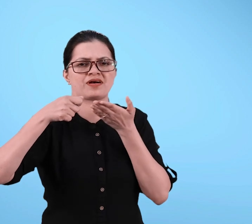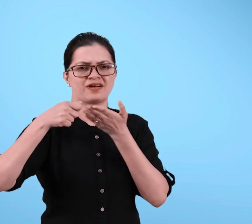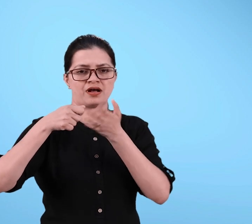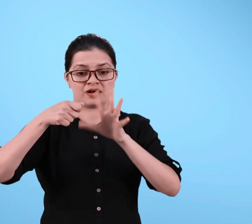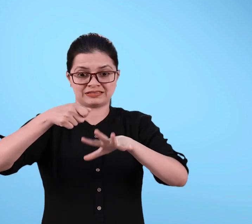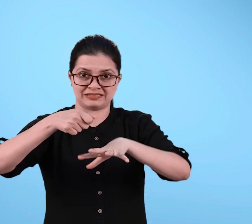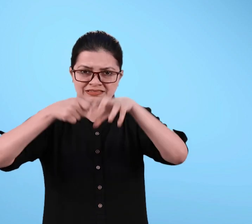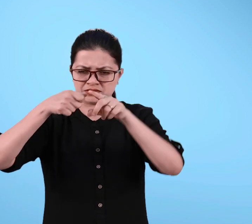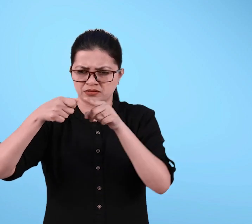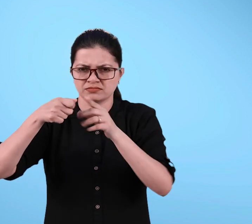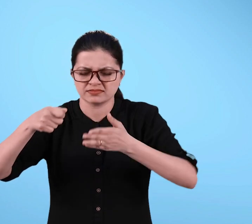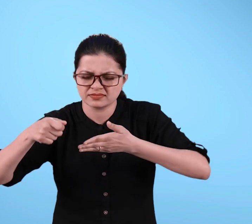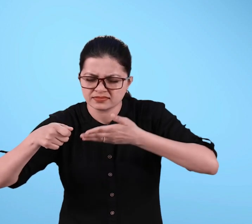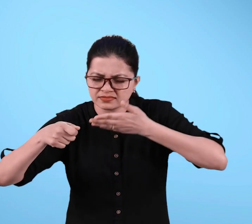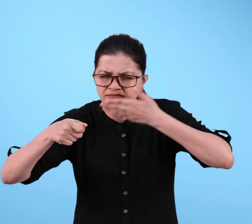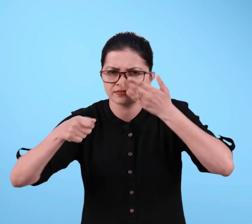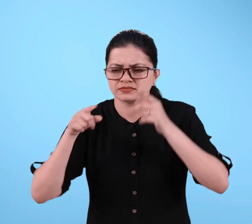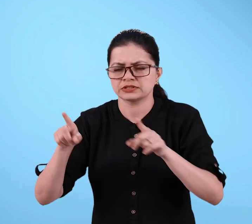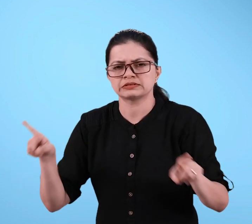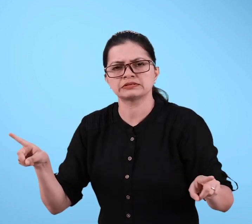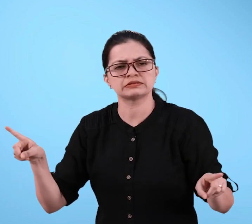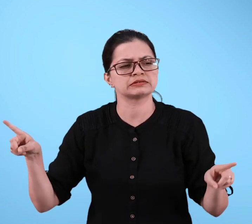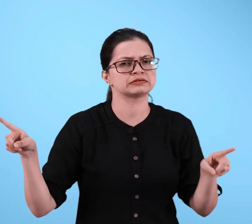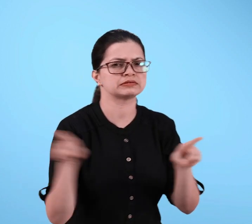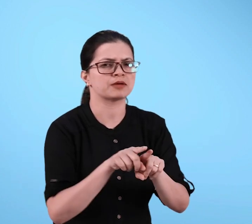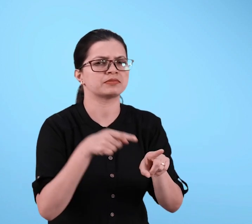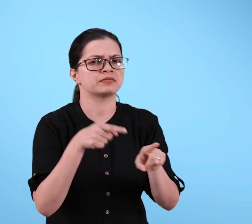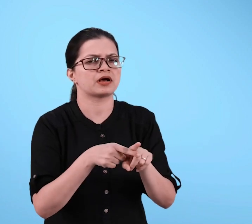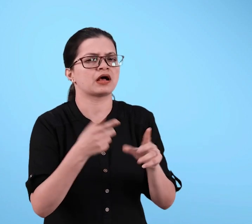Start. It has the odor of charred meat.